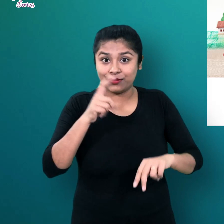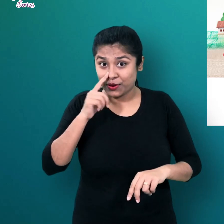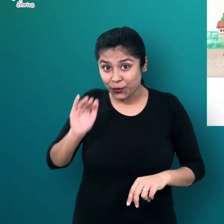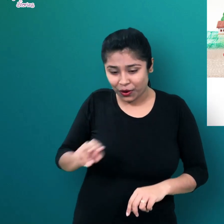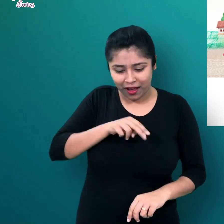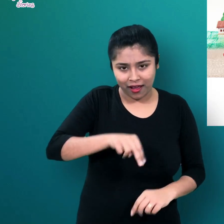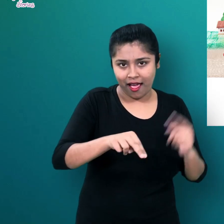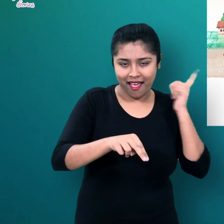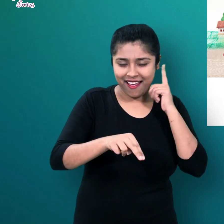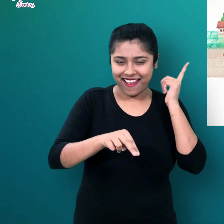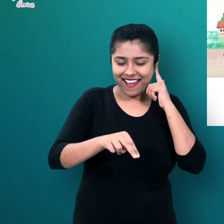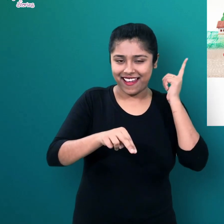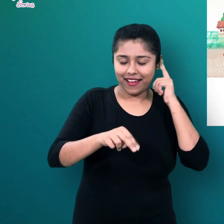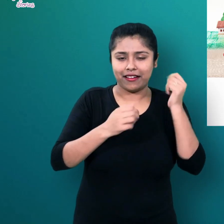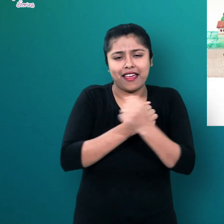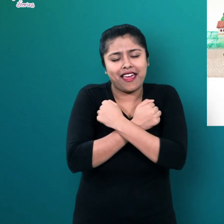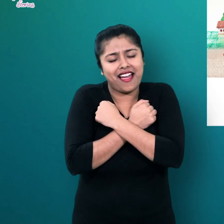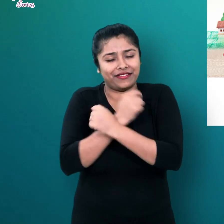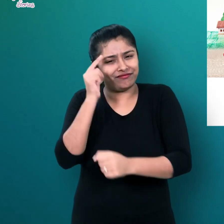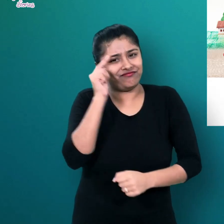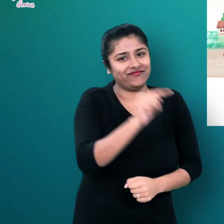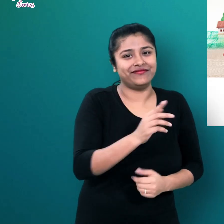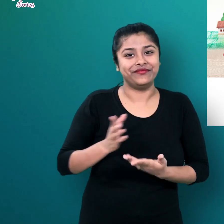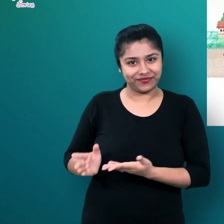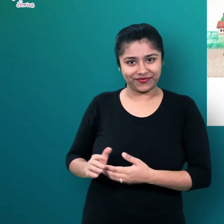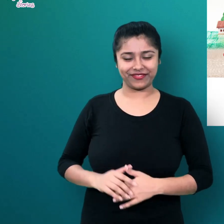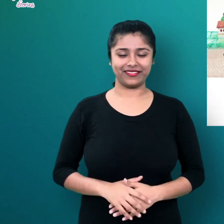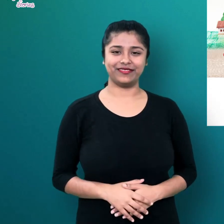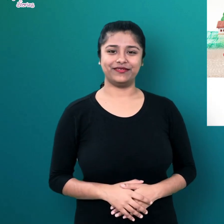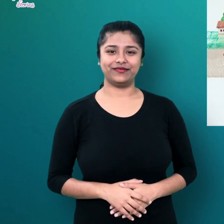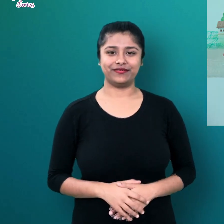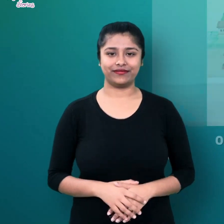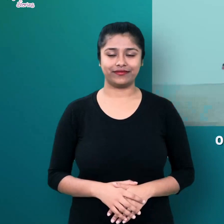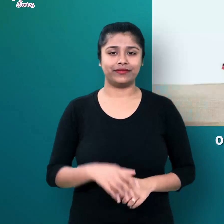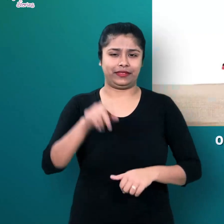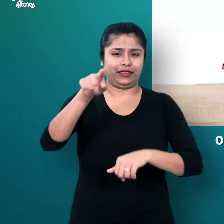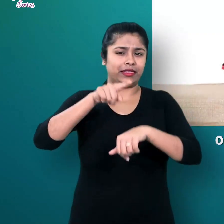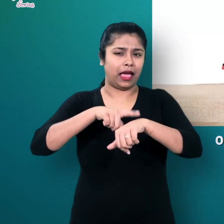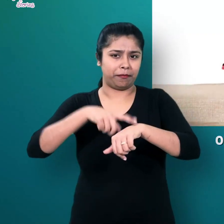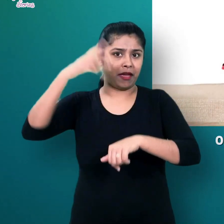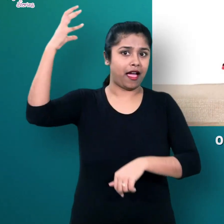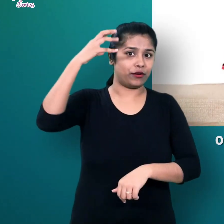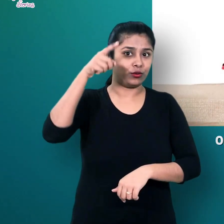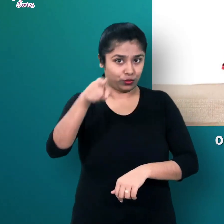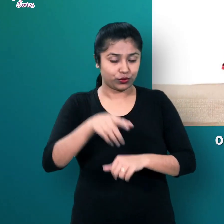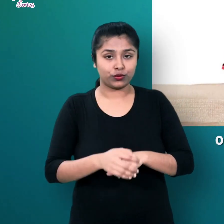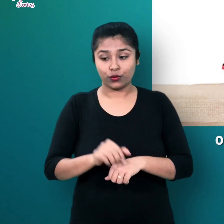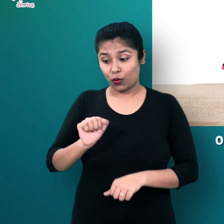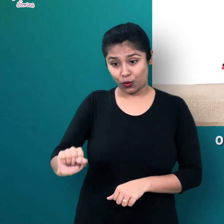She loved to listen to the rasping of the tools as he made new keys. One day, Mummy needed to